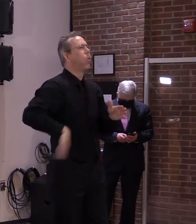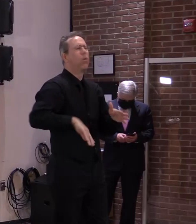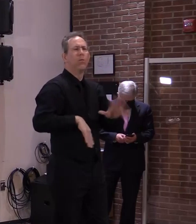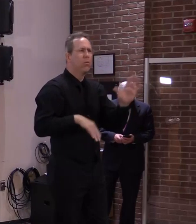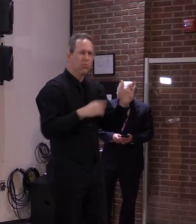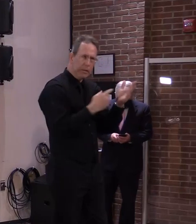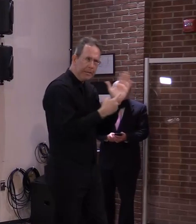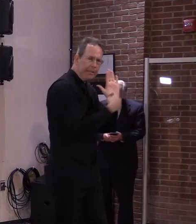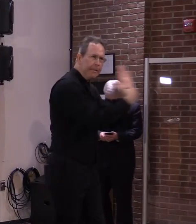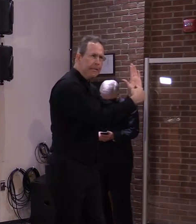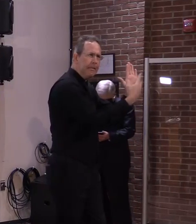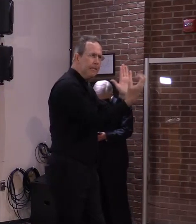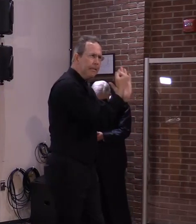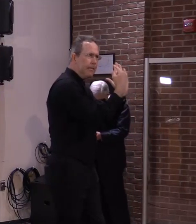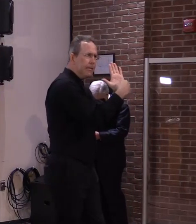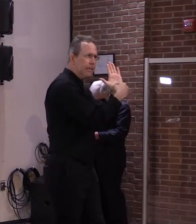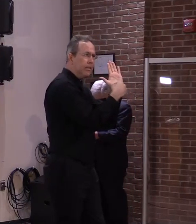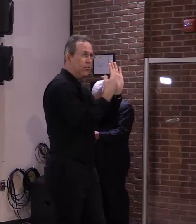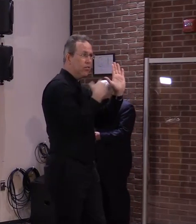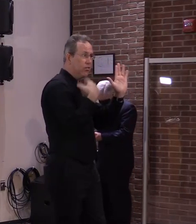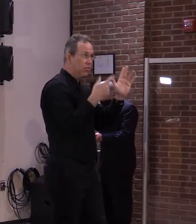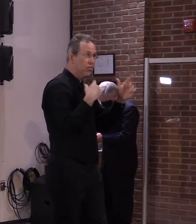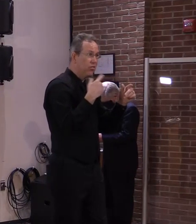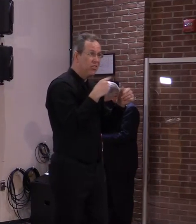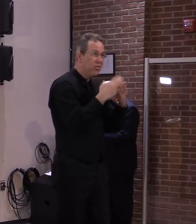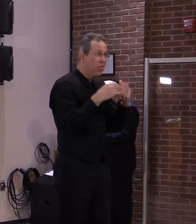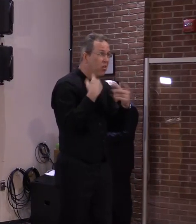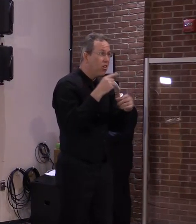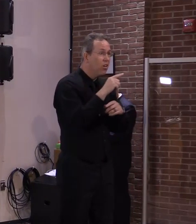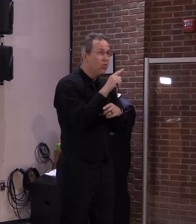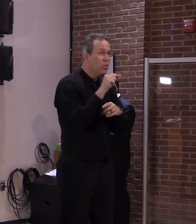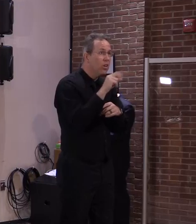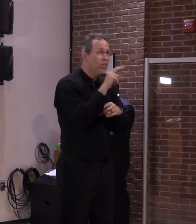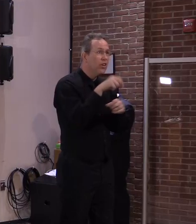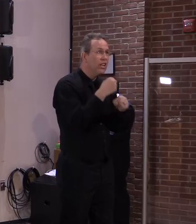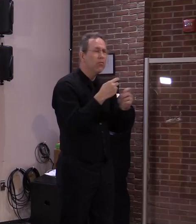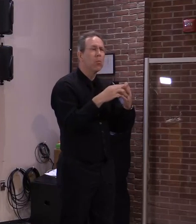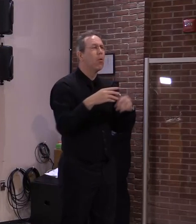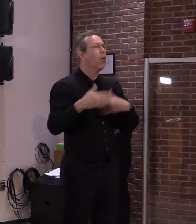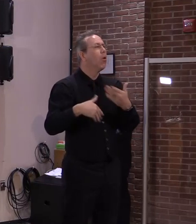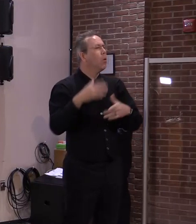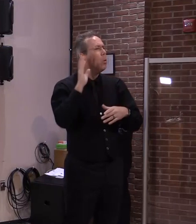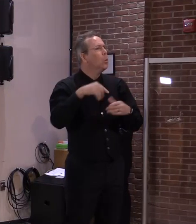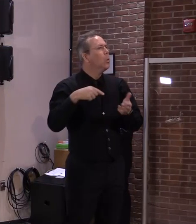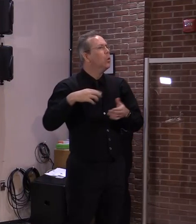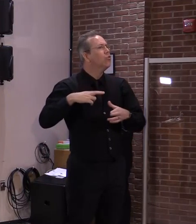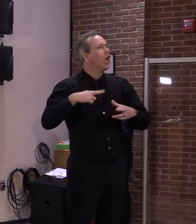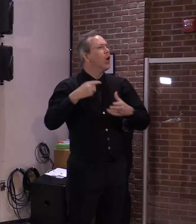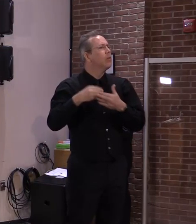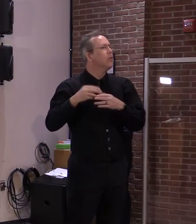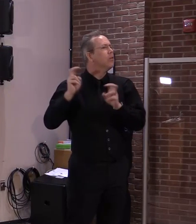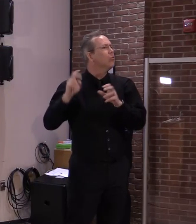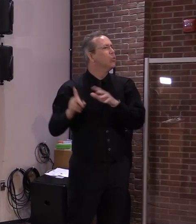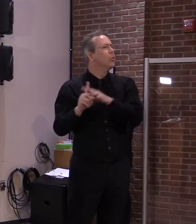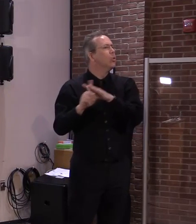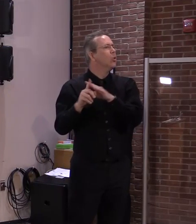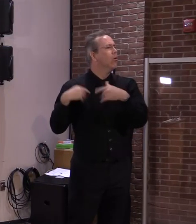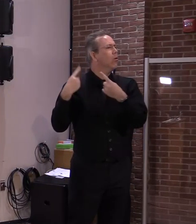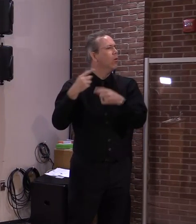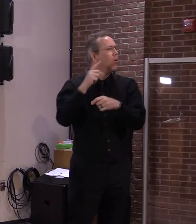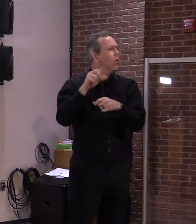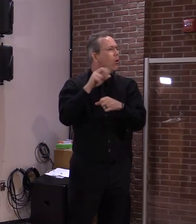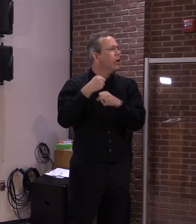for decades and have ignored them. So now it's time to do something. Now, I'm sure